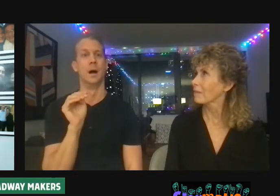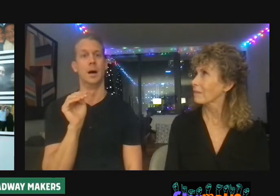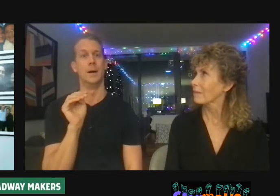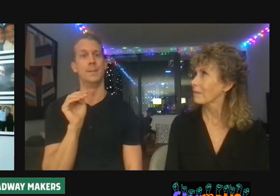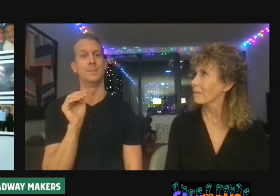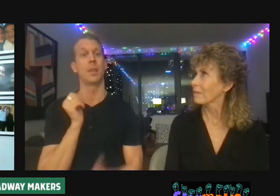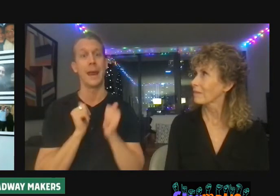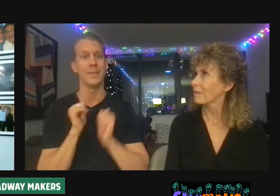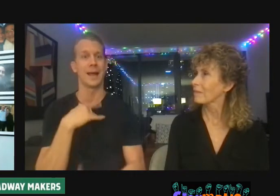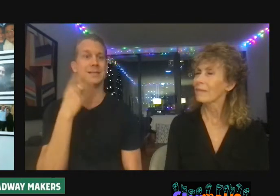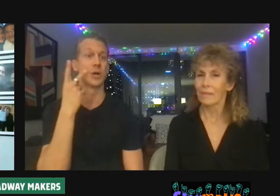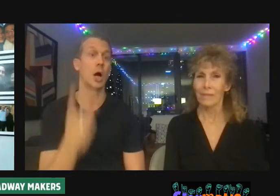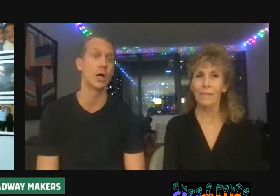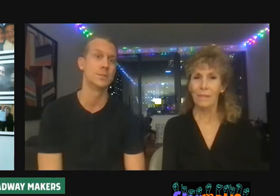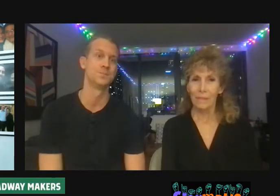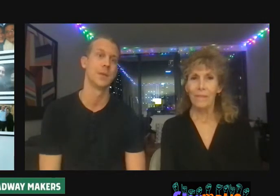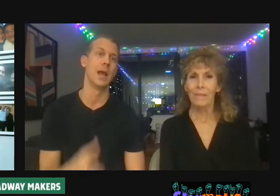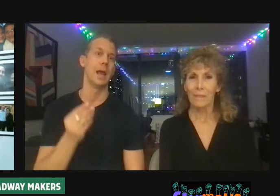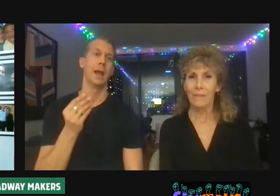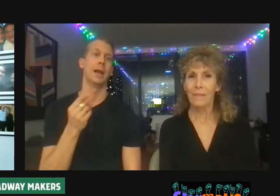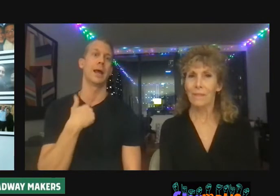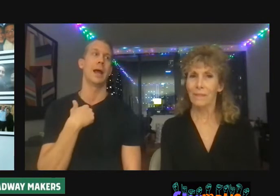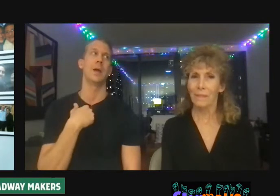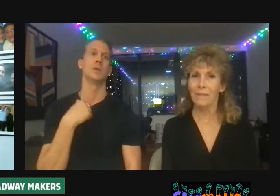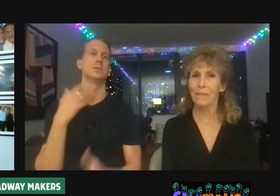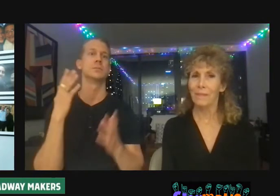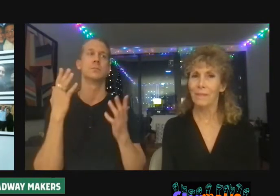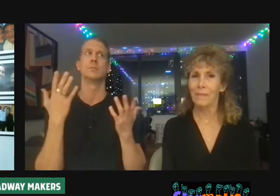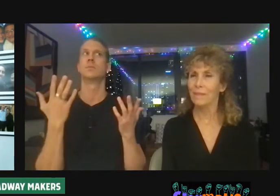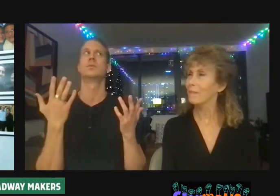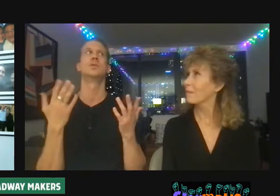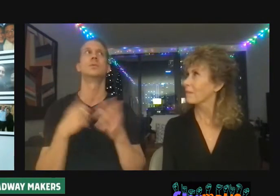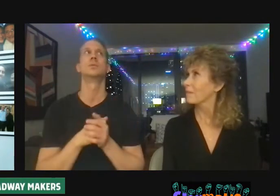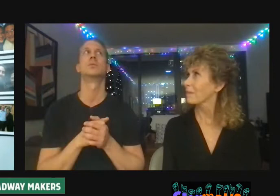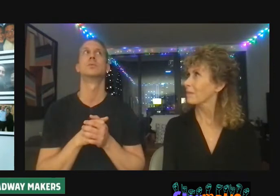Sondheim play that I saw. And I was